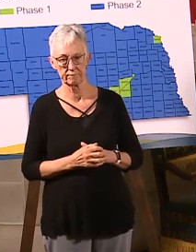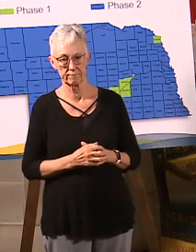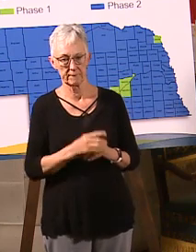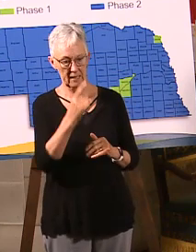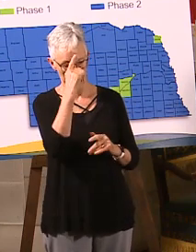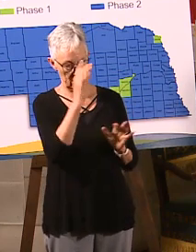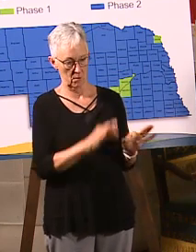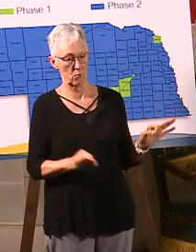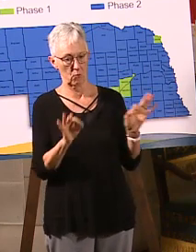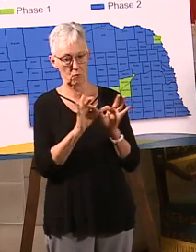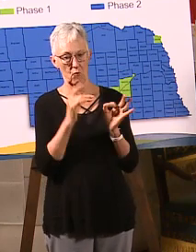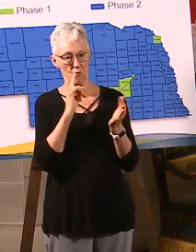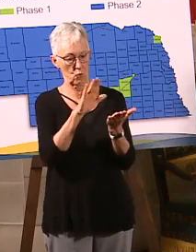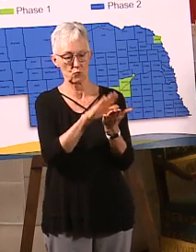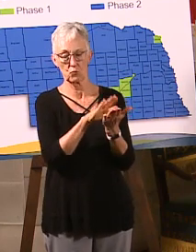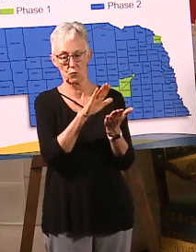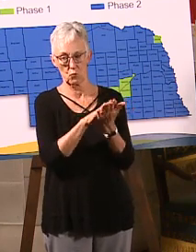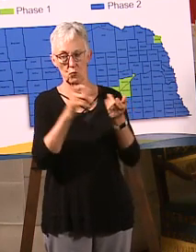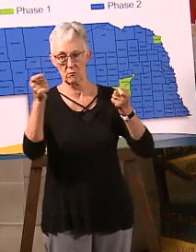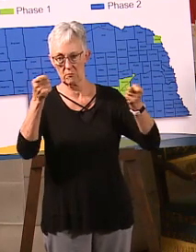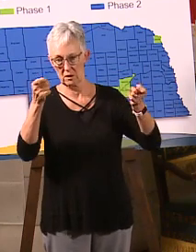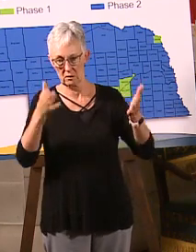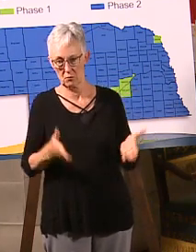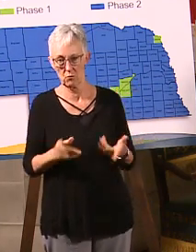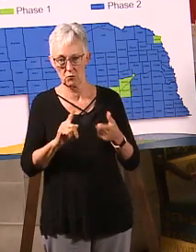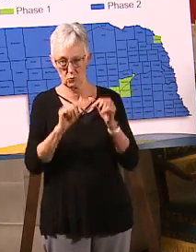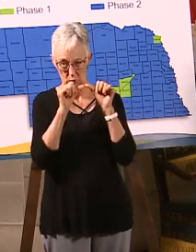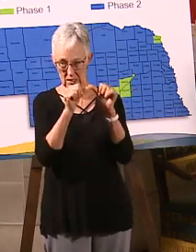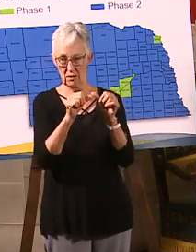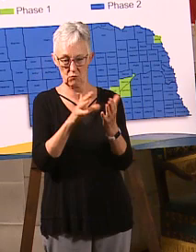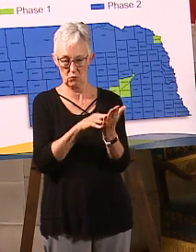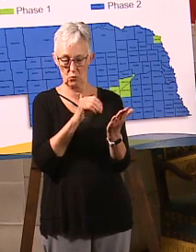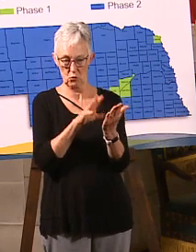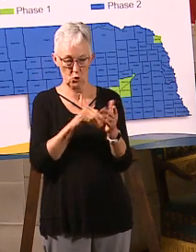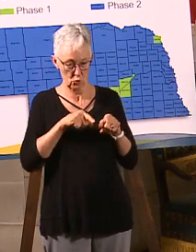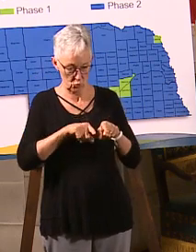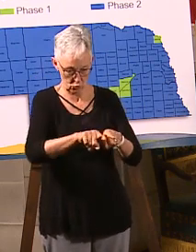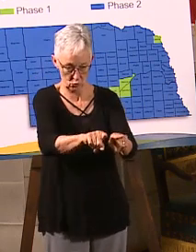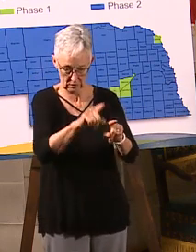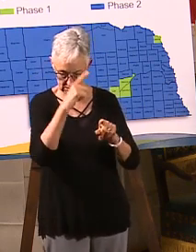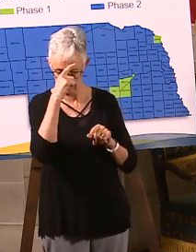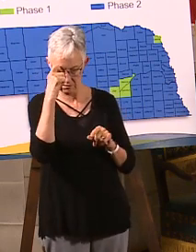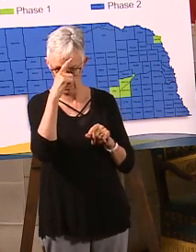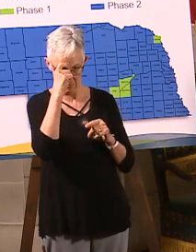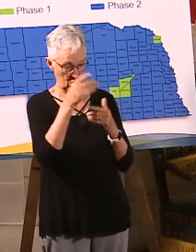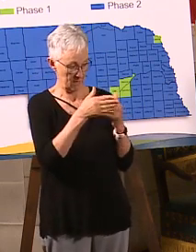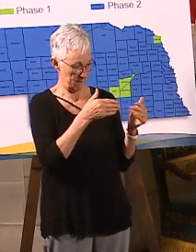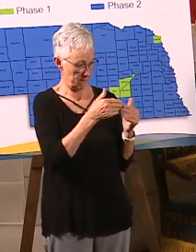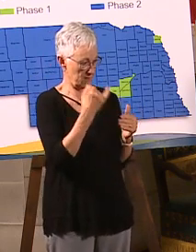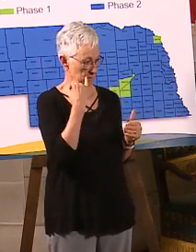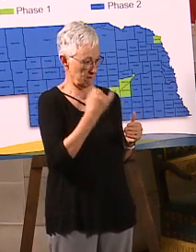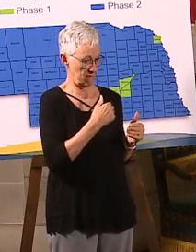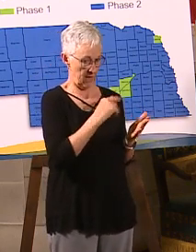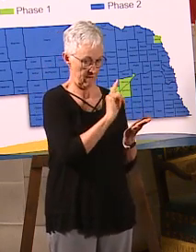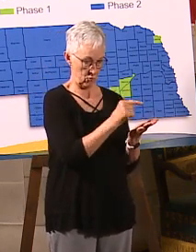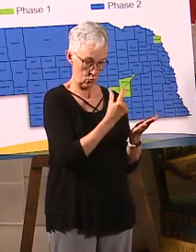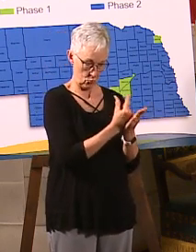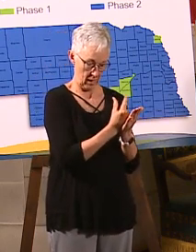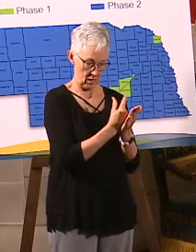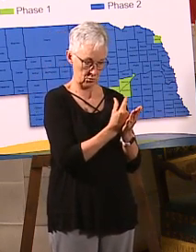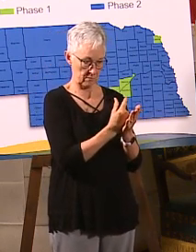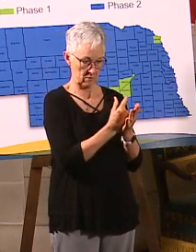for school officials to continue to learn in these summer activities, and even in the graduation experiences, understanding what it takes to kind